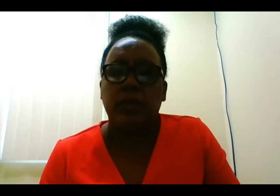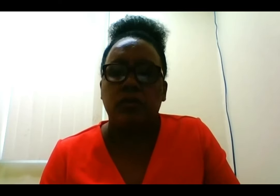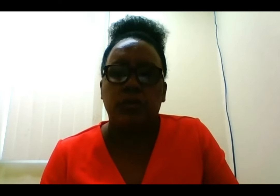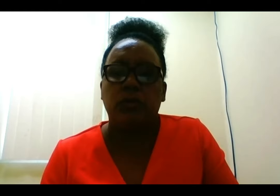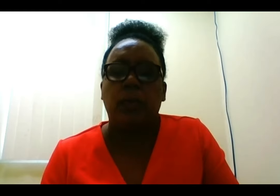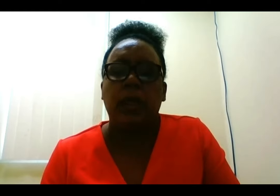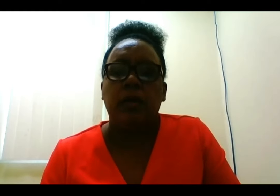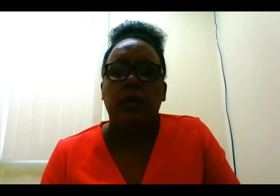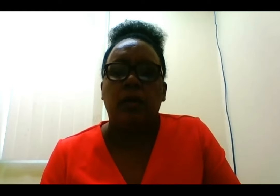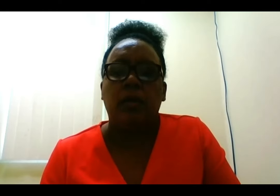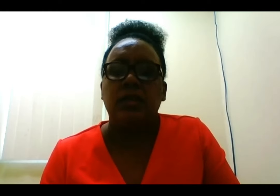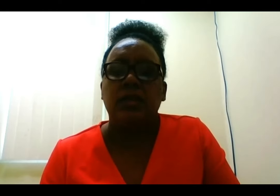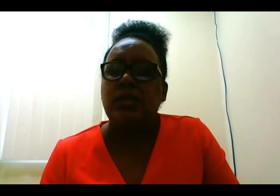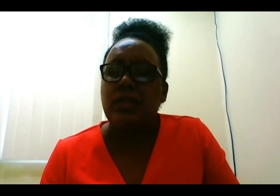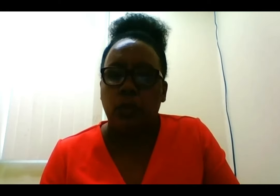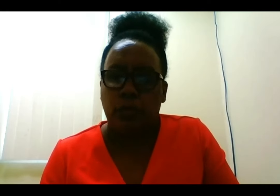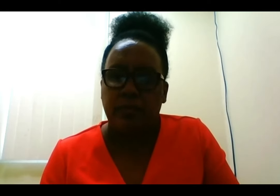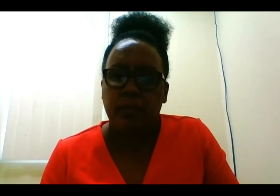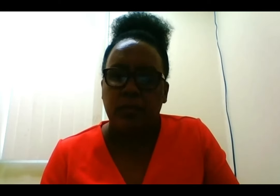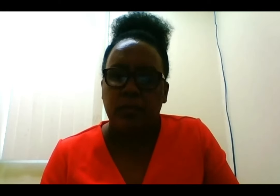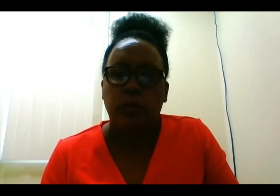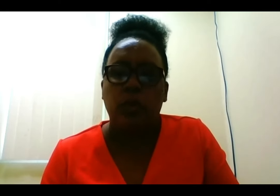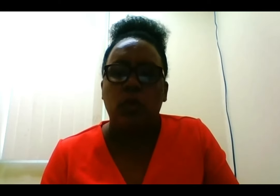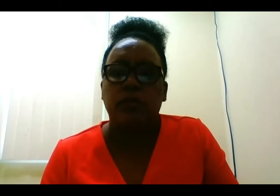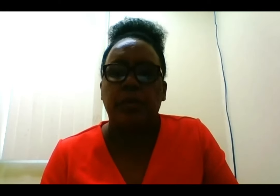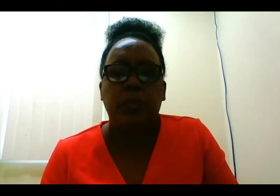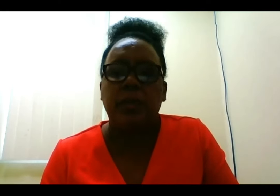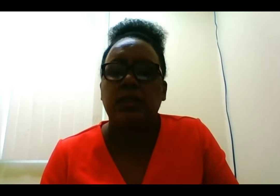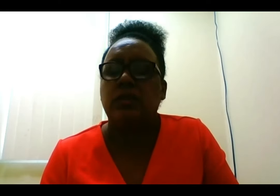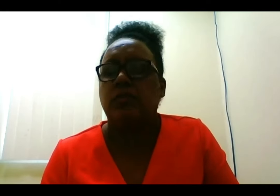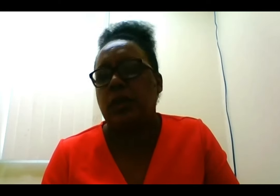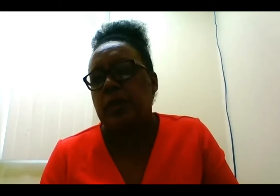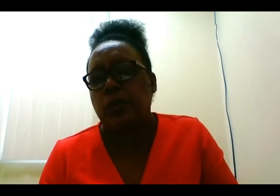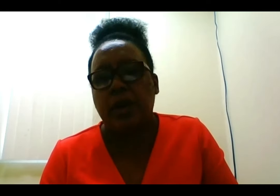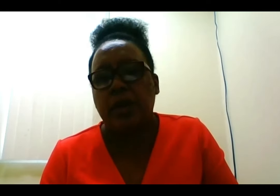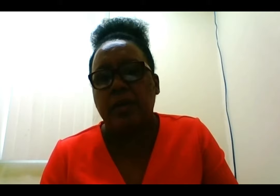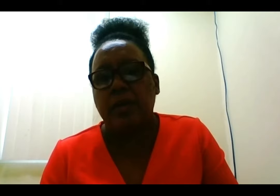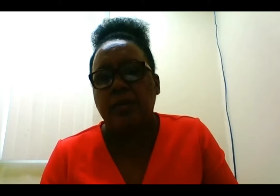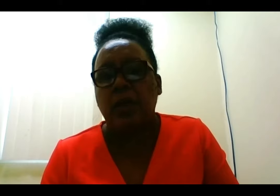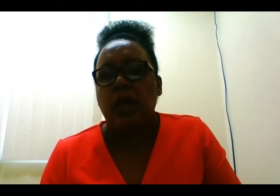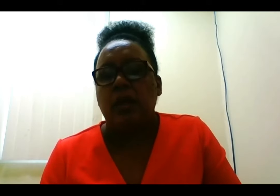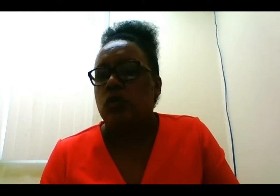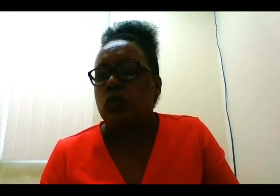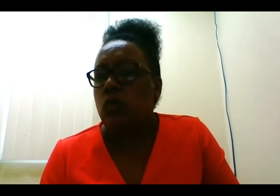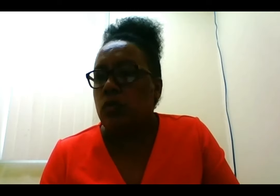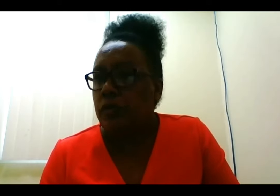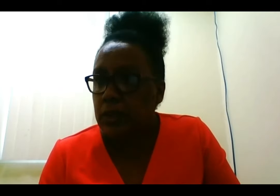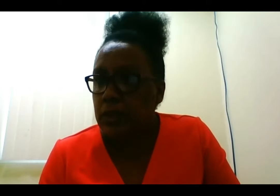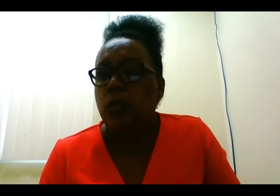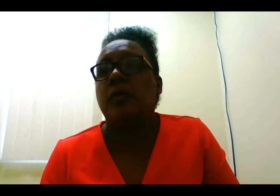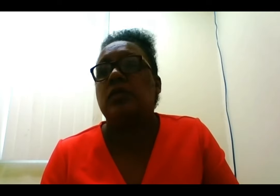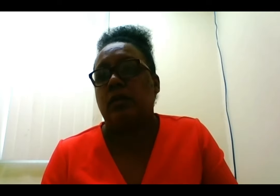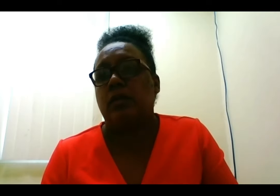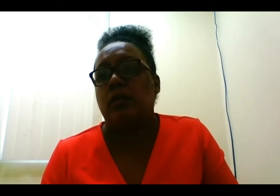through the SEED program, Support for Empowerment and Development Program. The school feeding program as